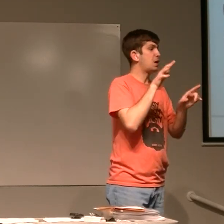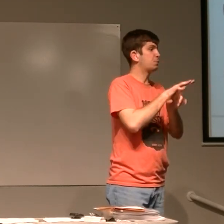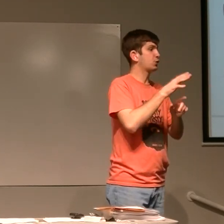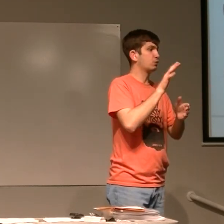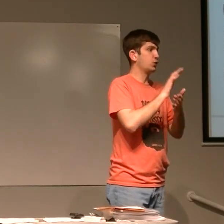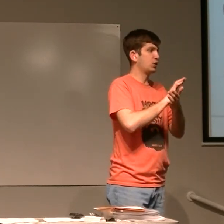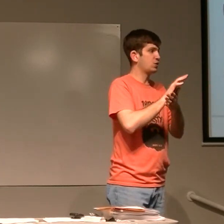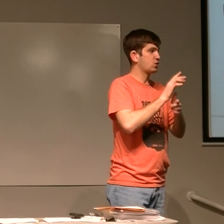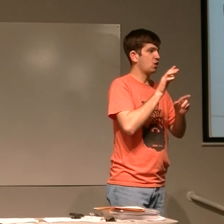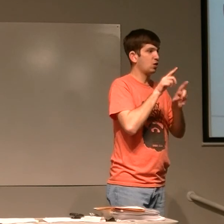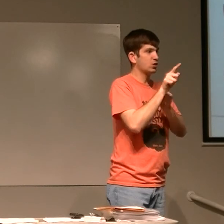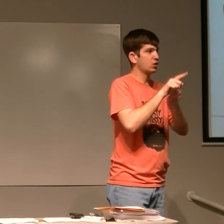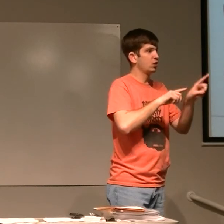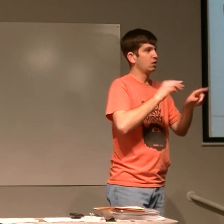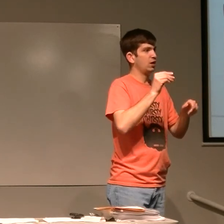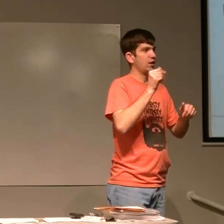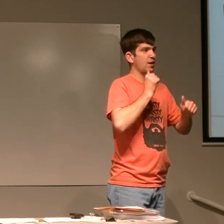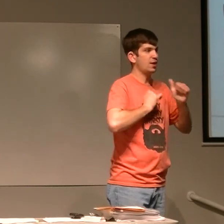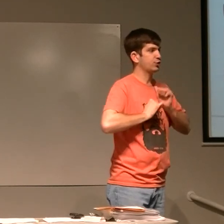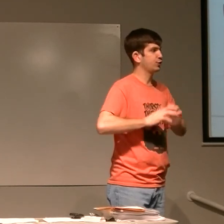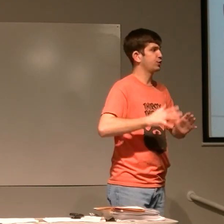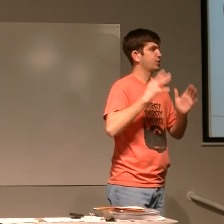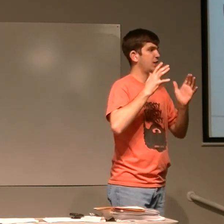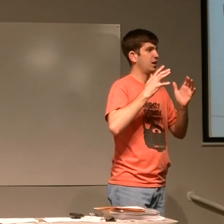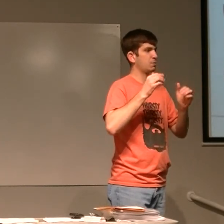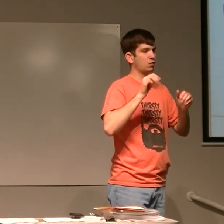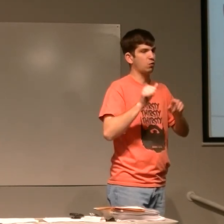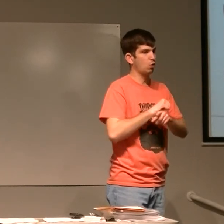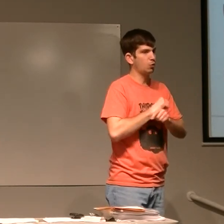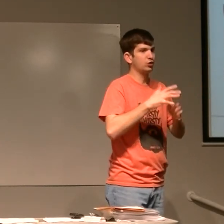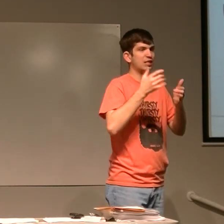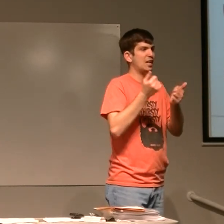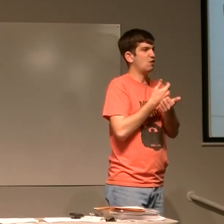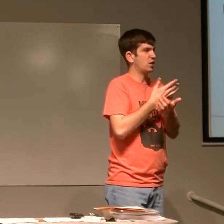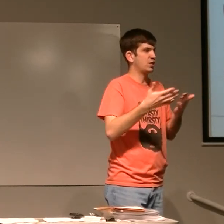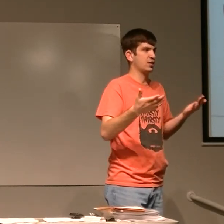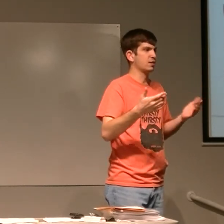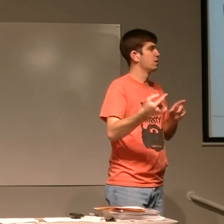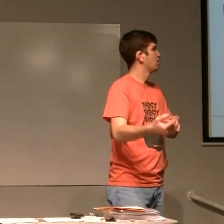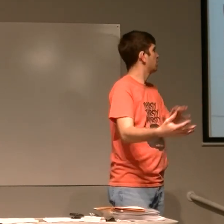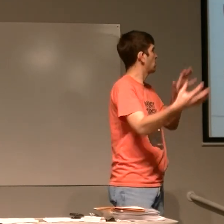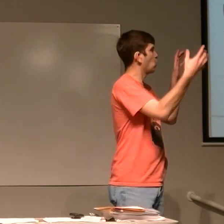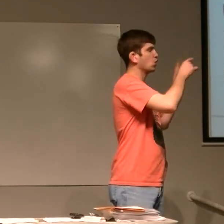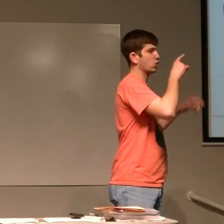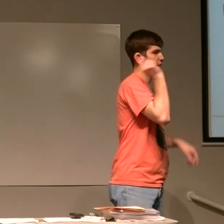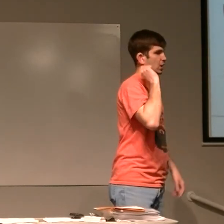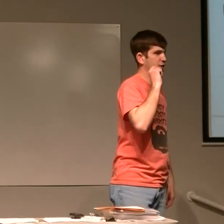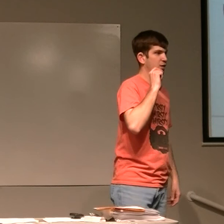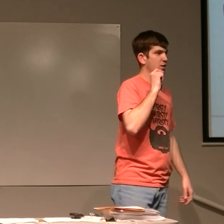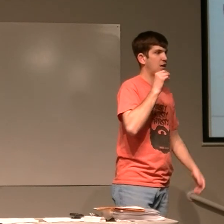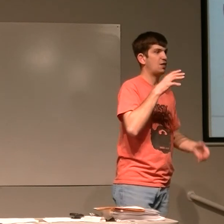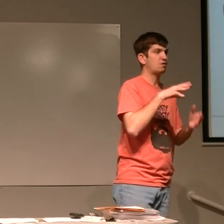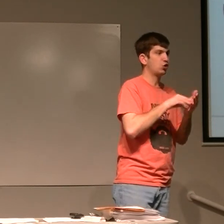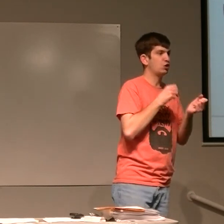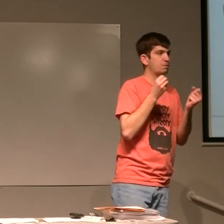popular movie stars and actors and performers, everything. They all go to Gallaudet, and they've learned many